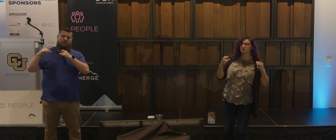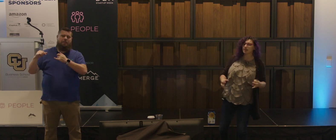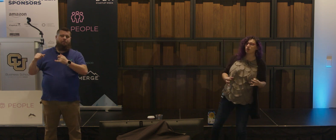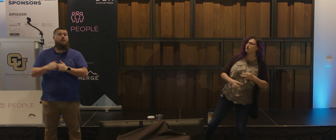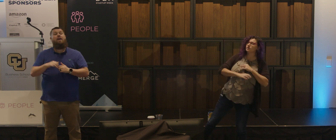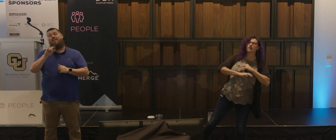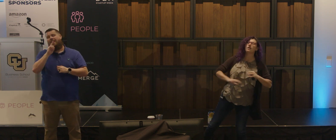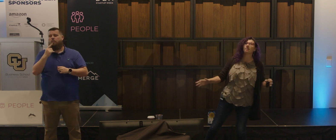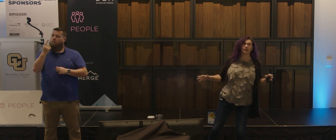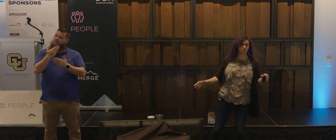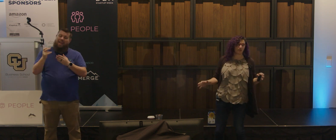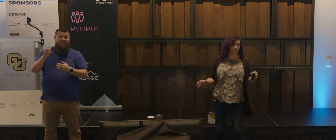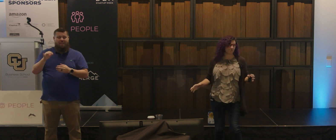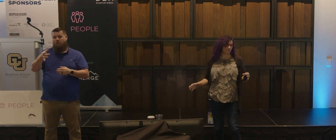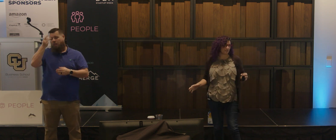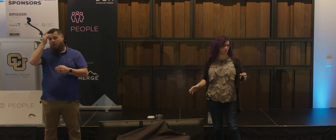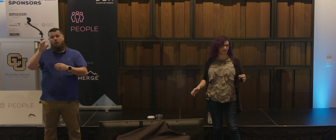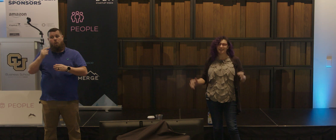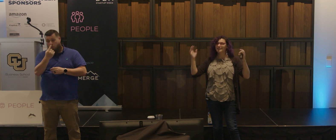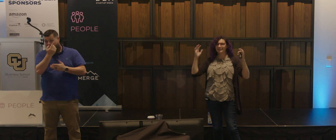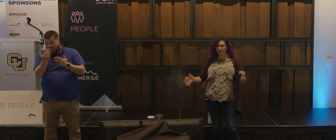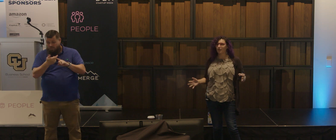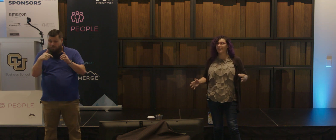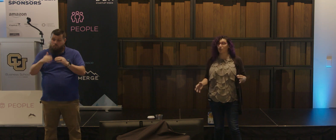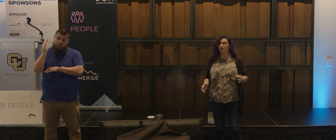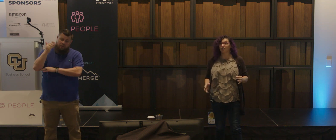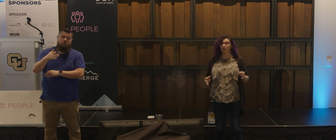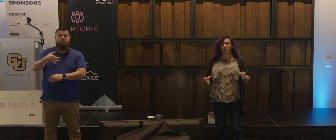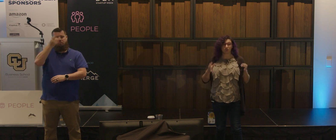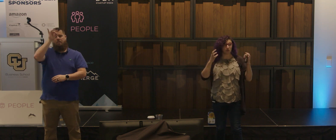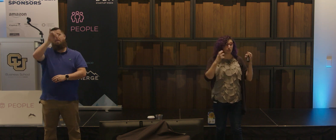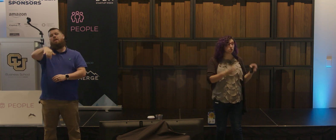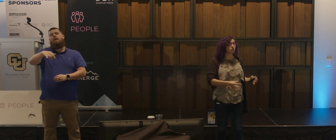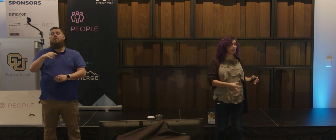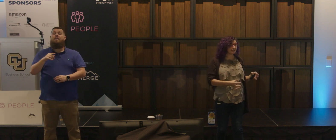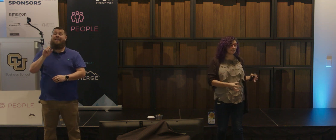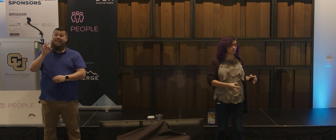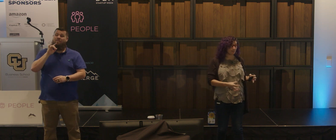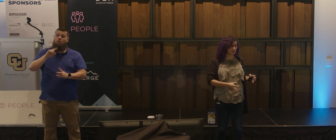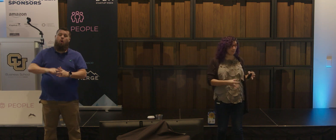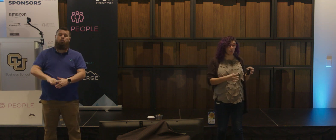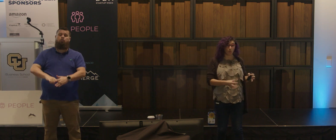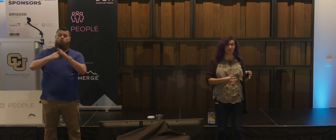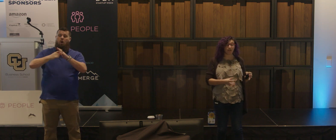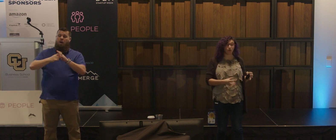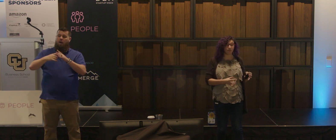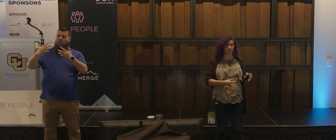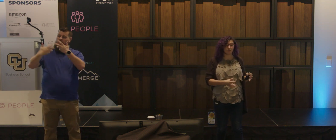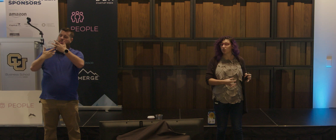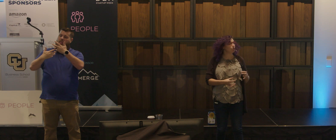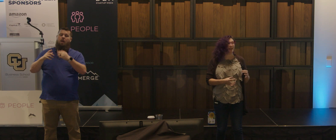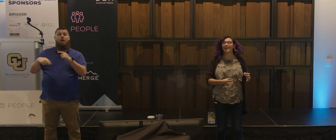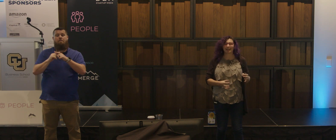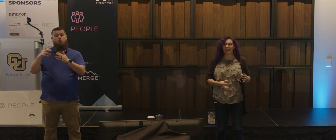That is the single, if you take nothing else away from this presentation, take away that one. Because if you are starting in disagreement about what that role